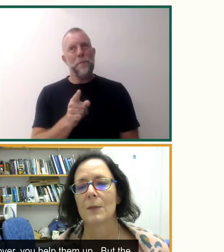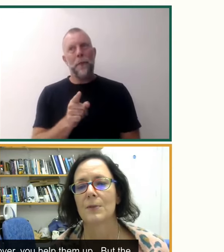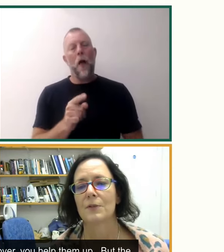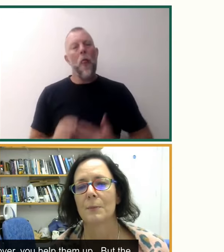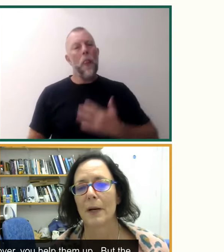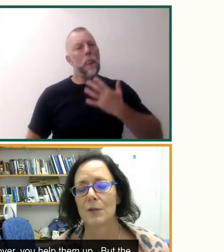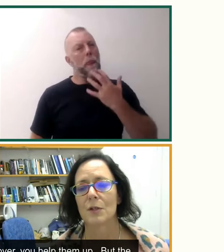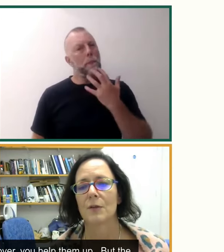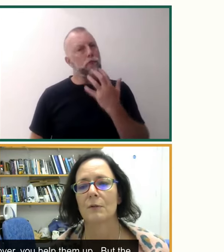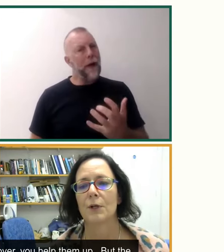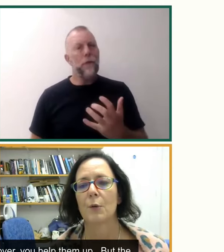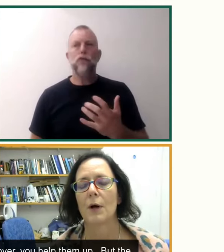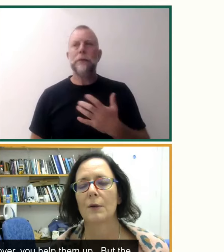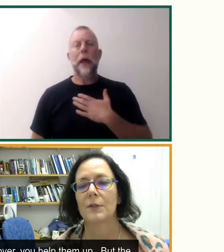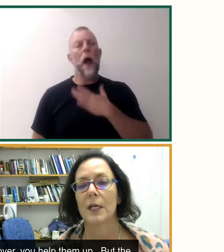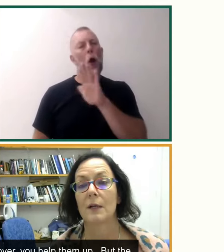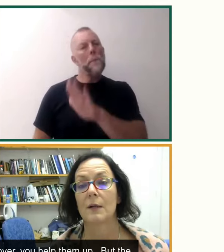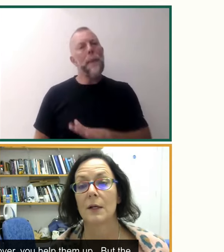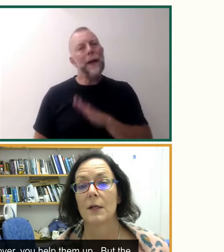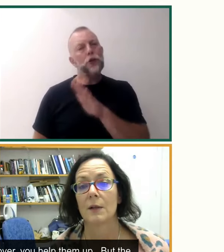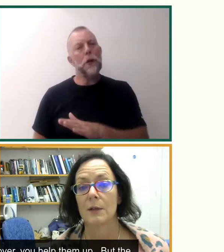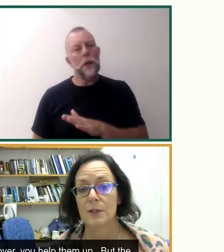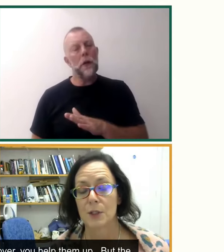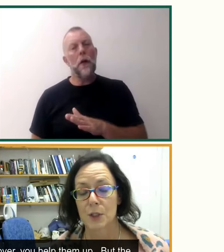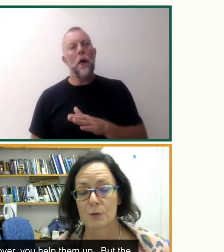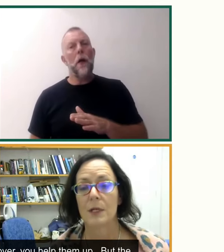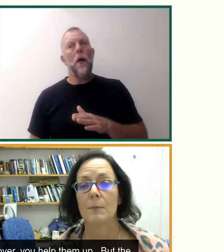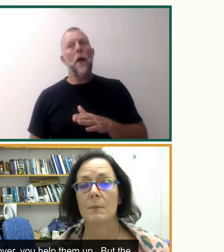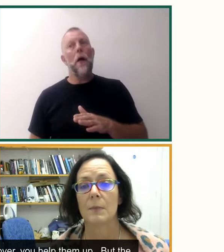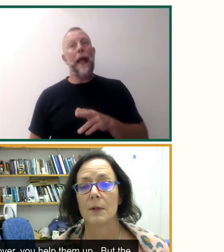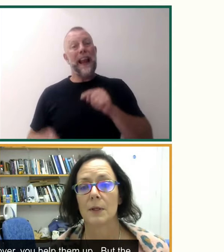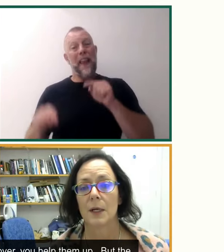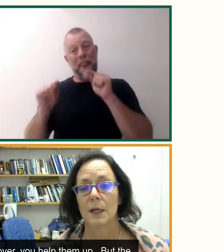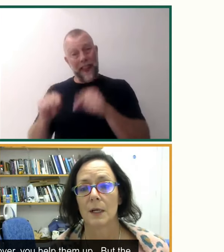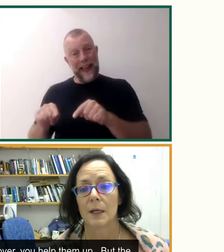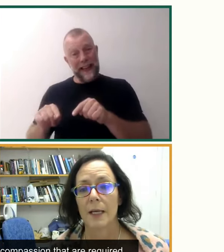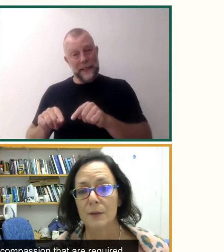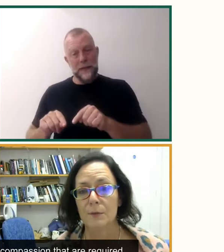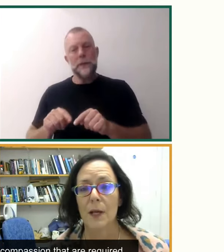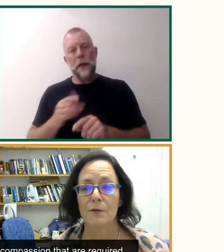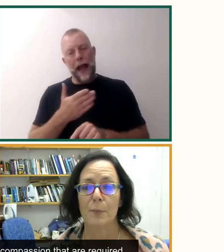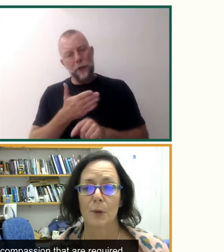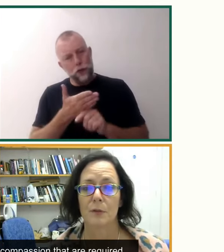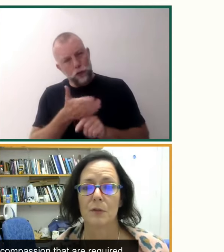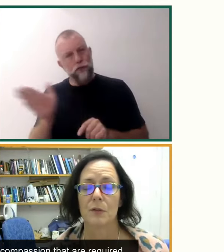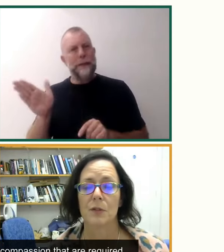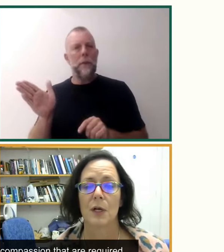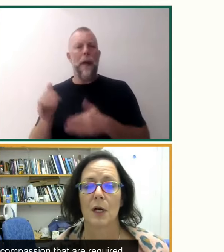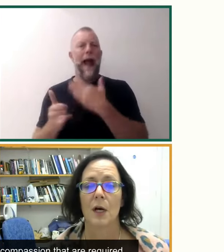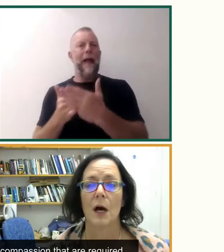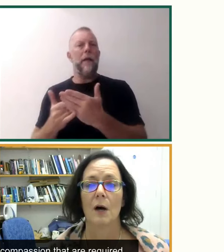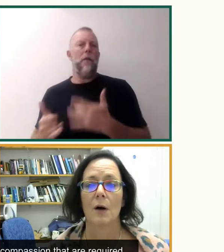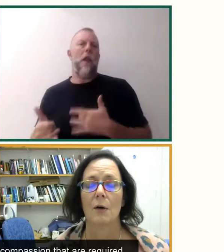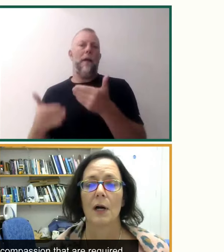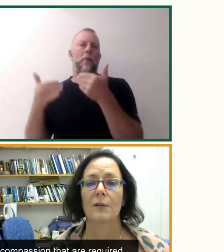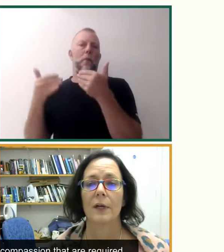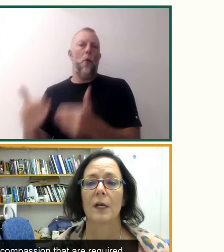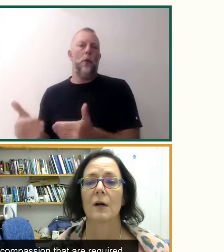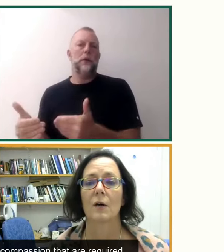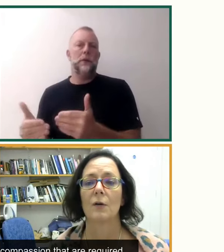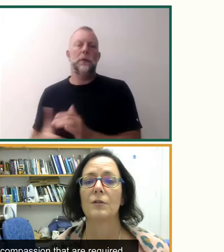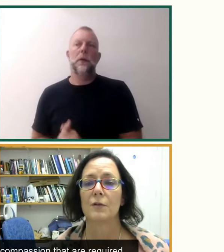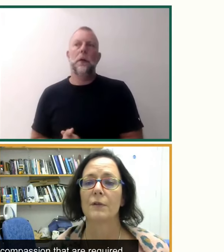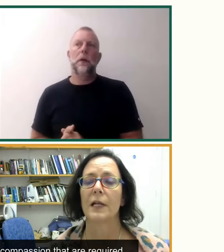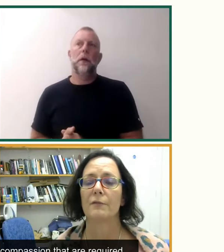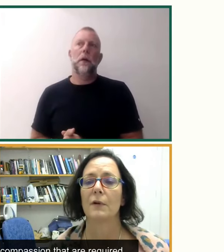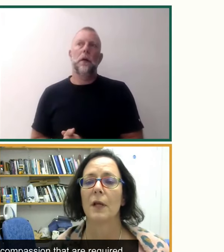courage and the types of compassion that are required in these extreme end-of-life points are, I